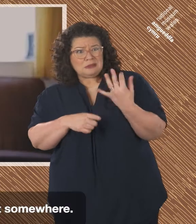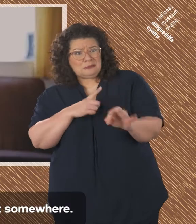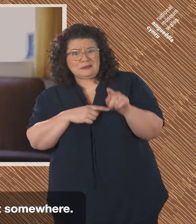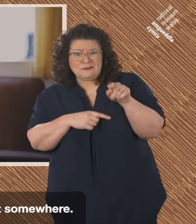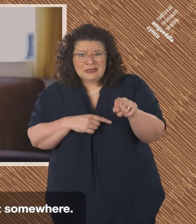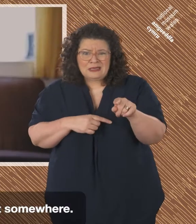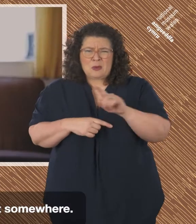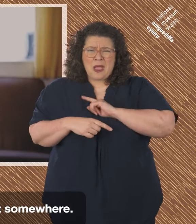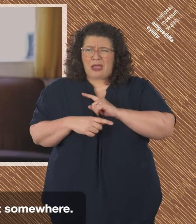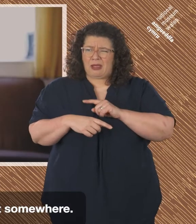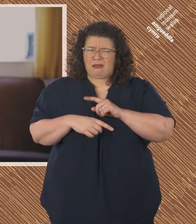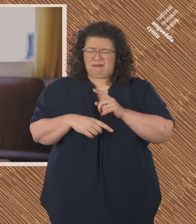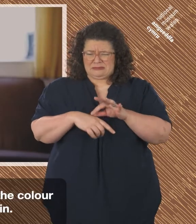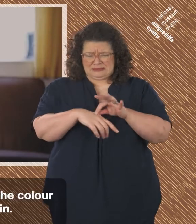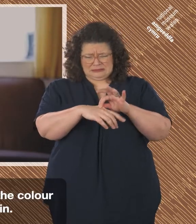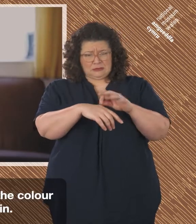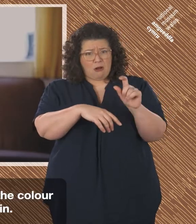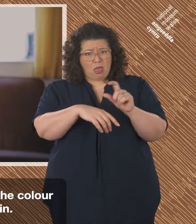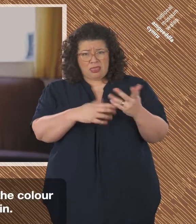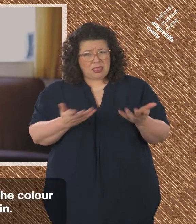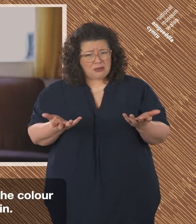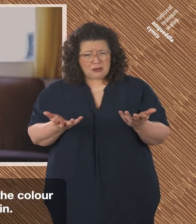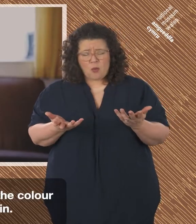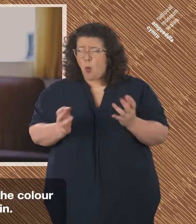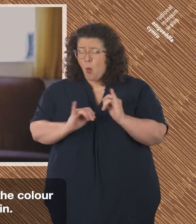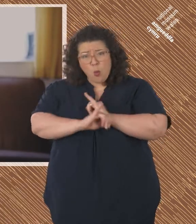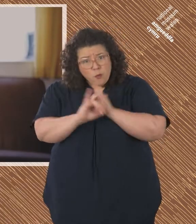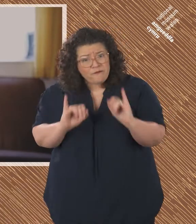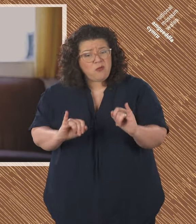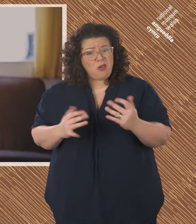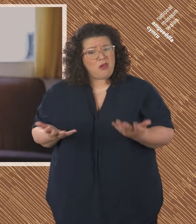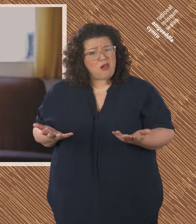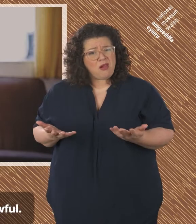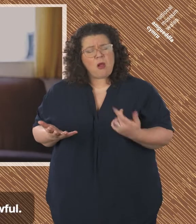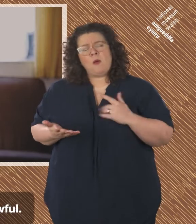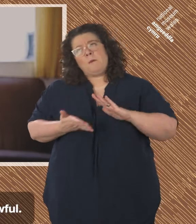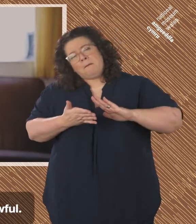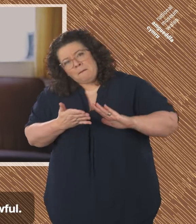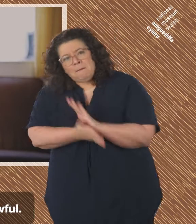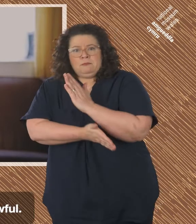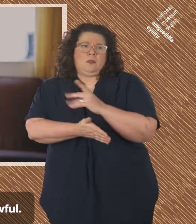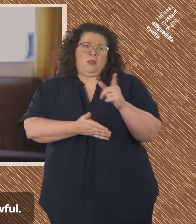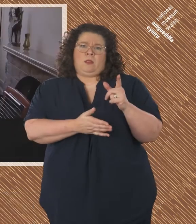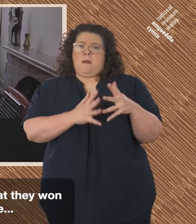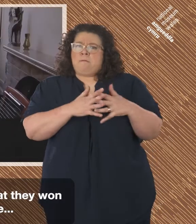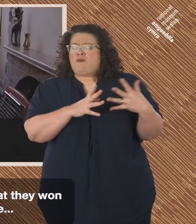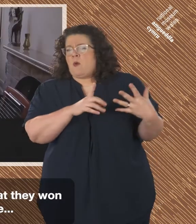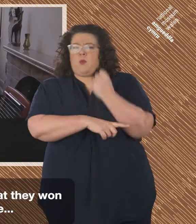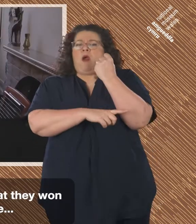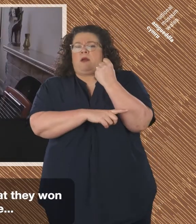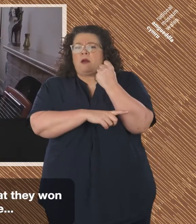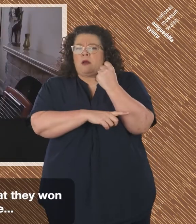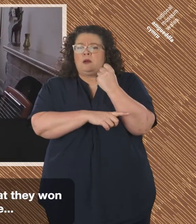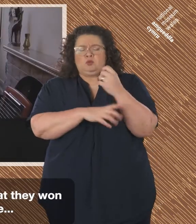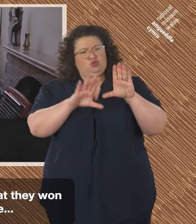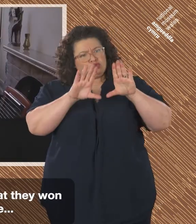or even go to a toilet somewhere just because of the colour of your skin. It's all so awful and I'm so